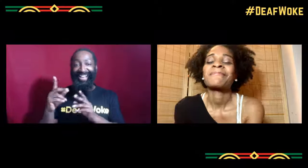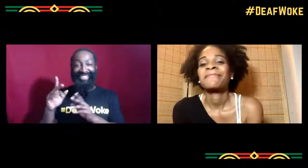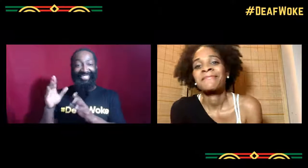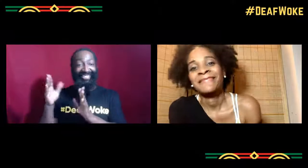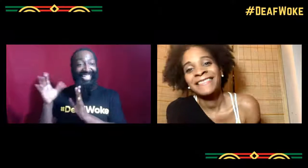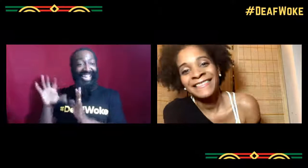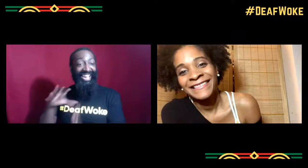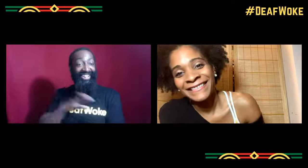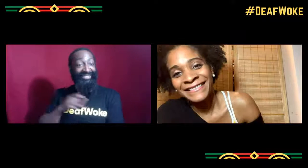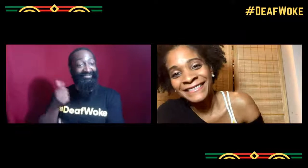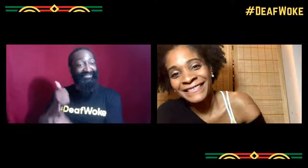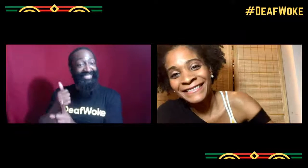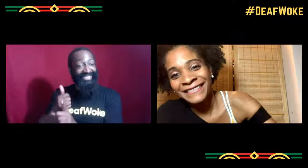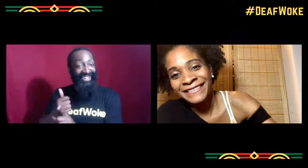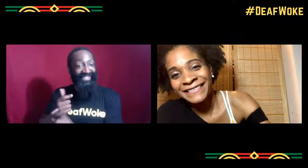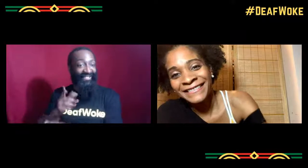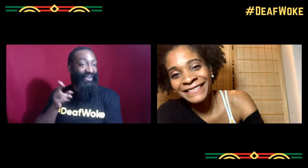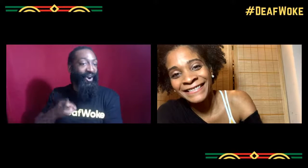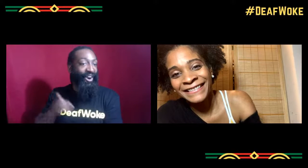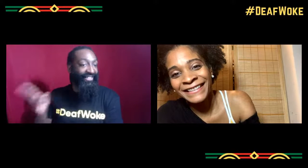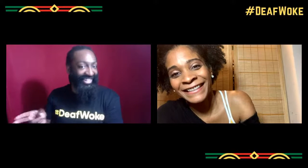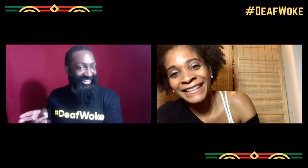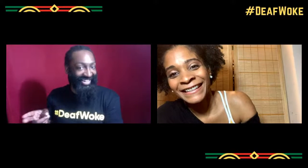This might be a spoiler alert for some people.